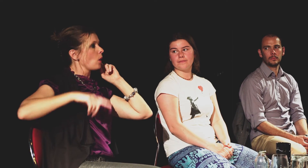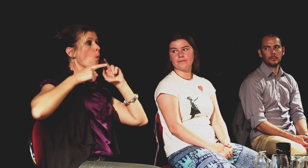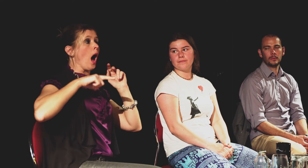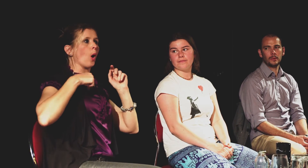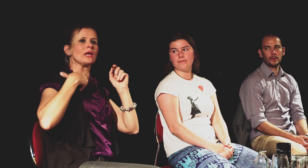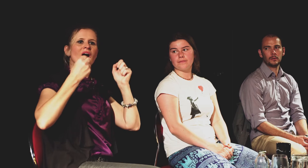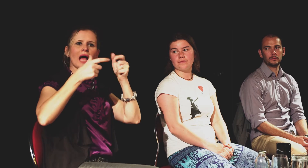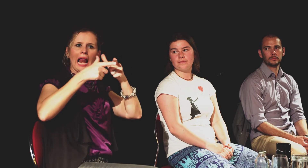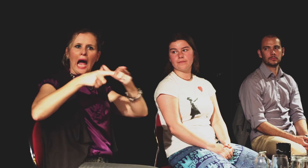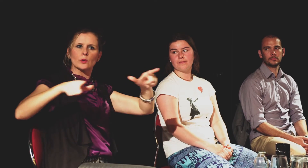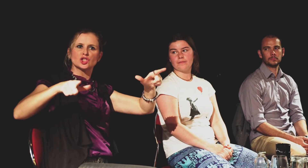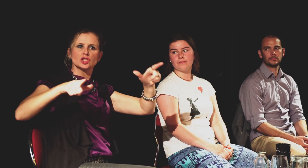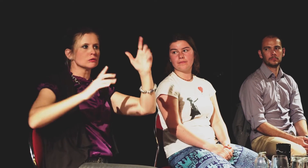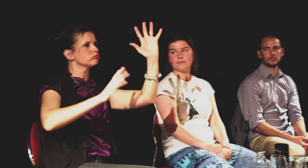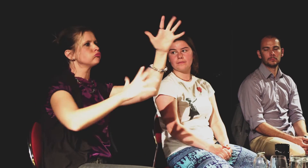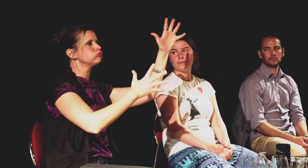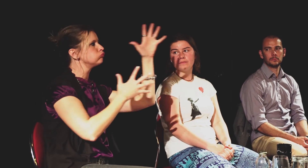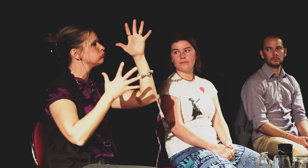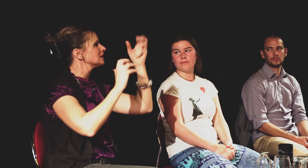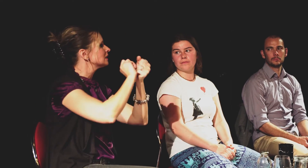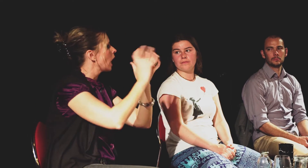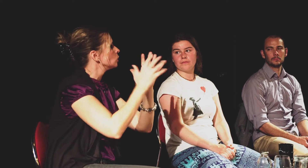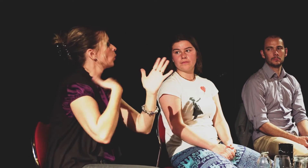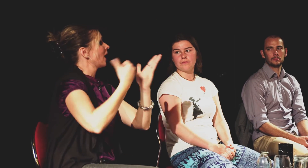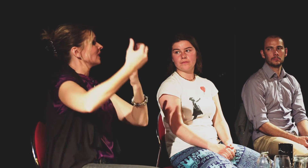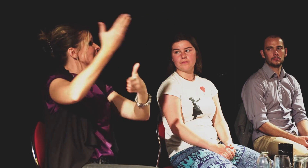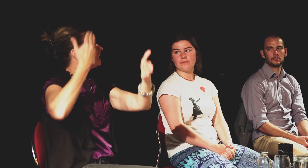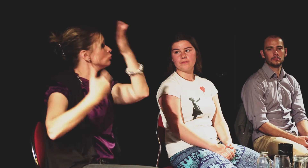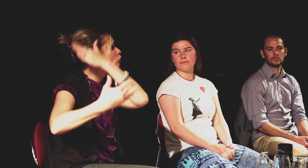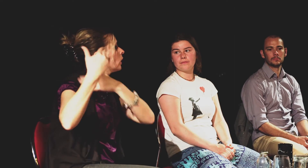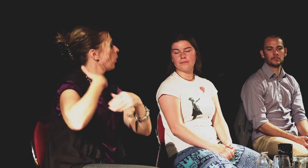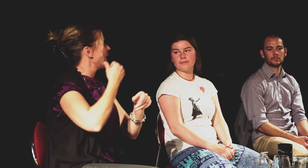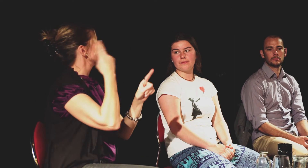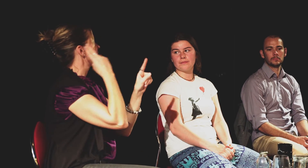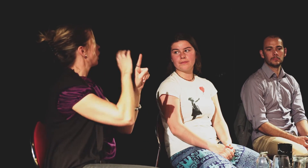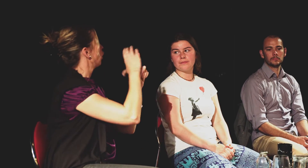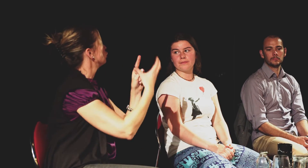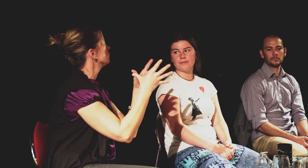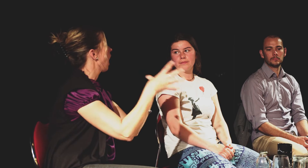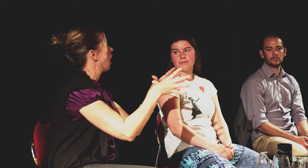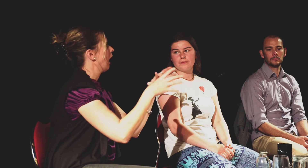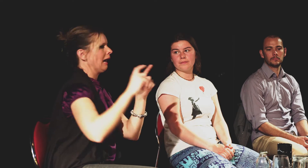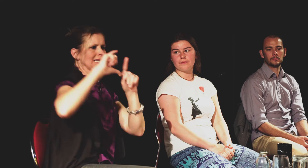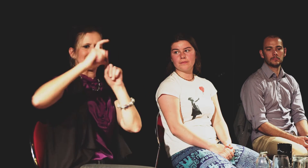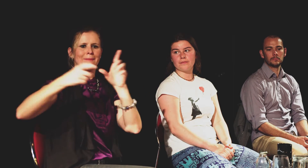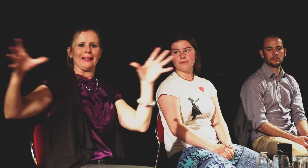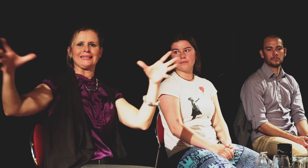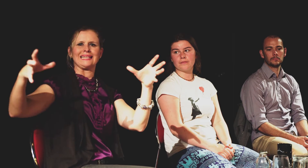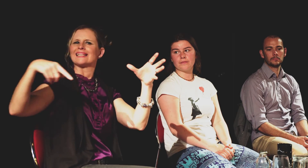category because of our deafness. But we have a history, we have a language, we